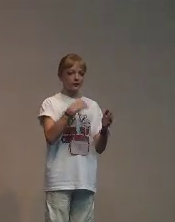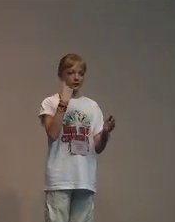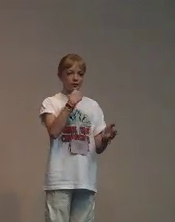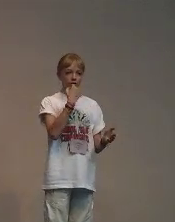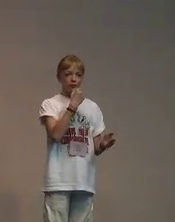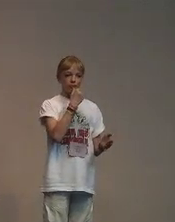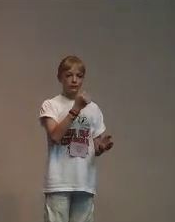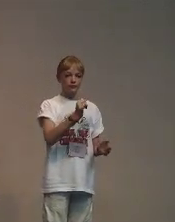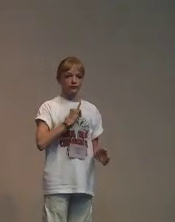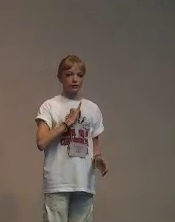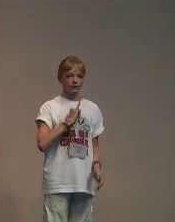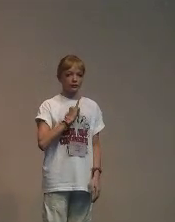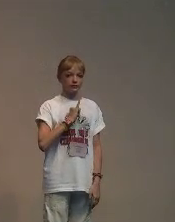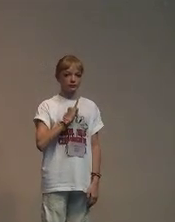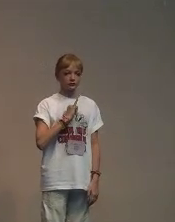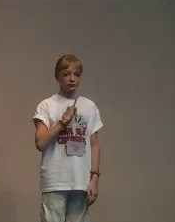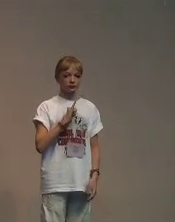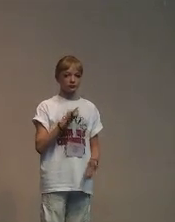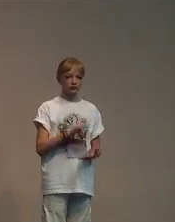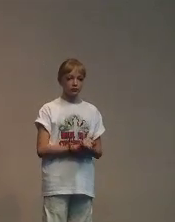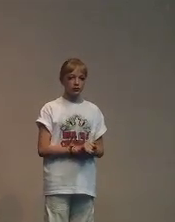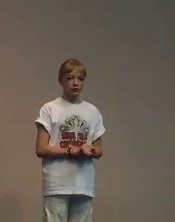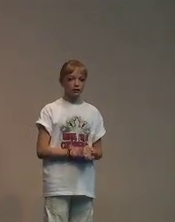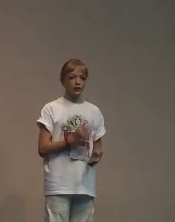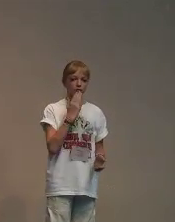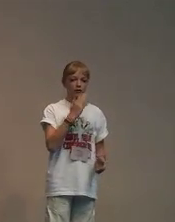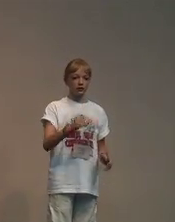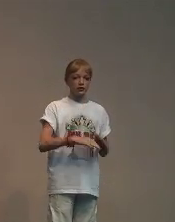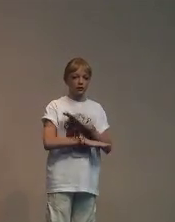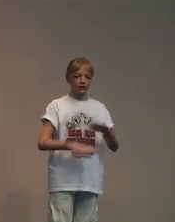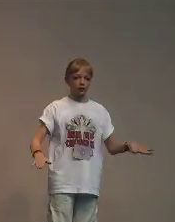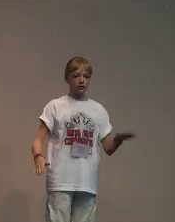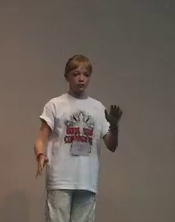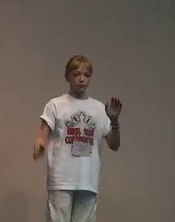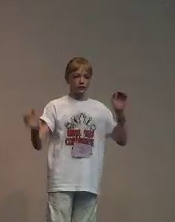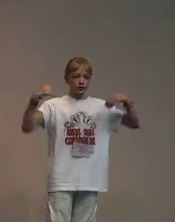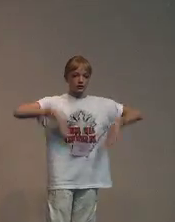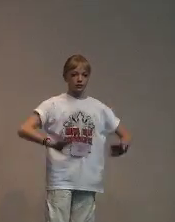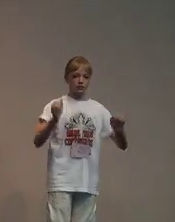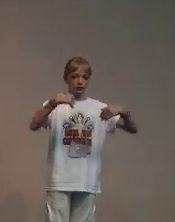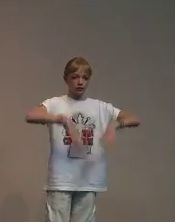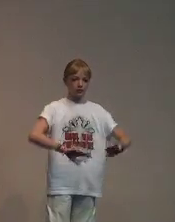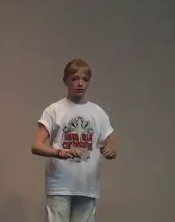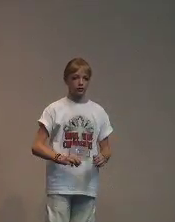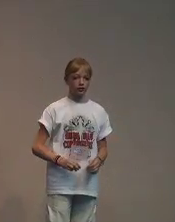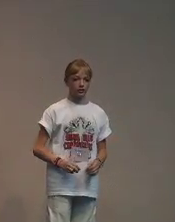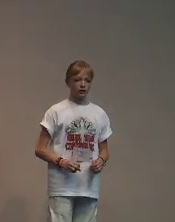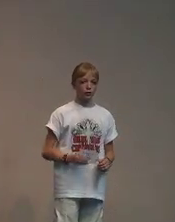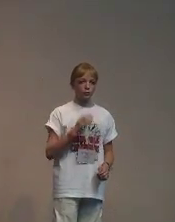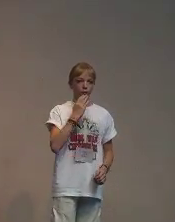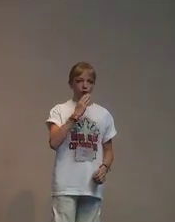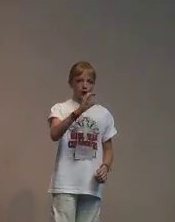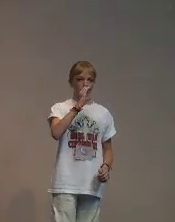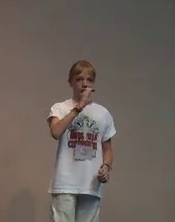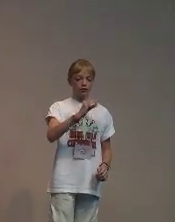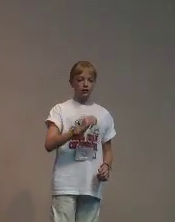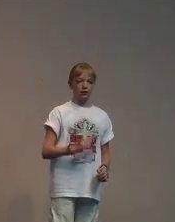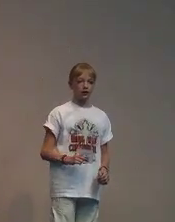Who am I, that the voice of the call will see What calls out